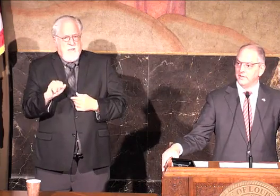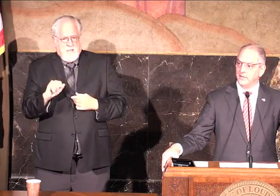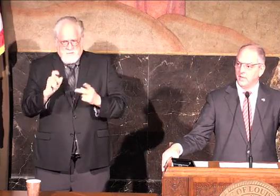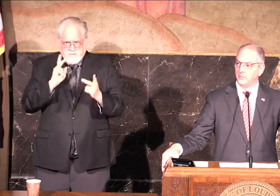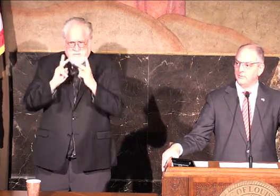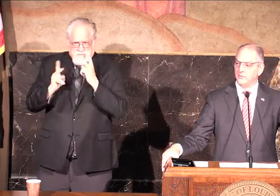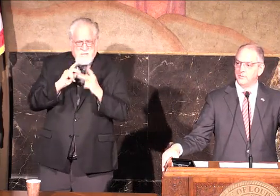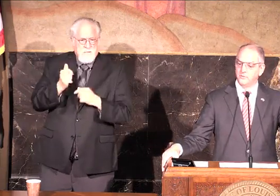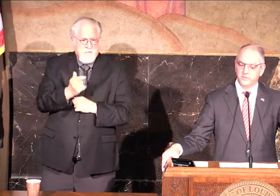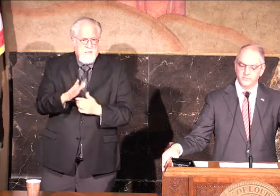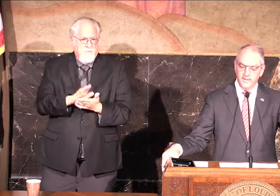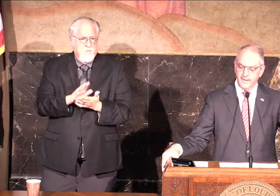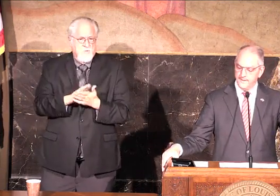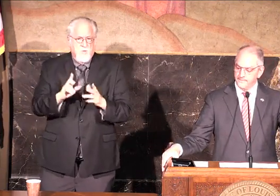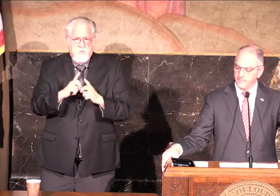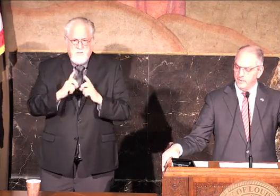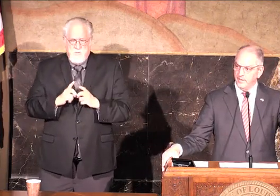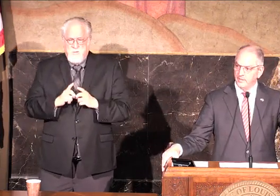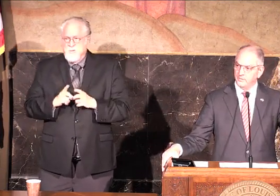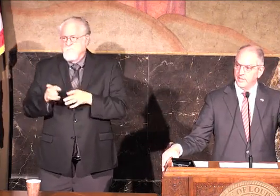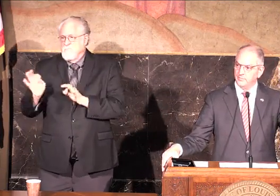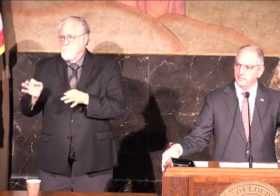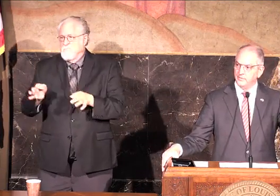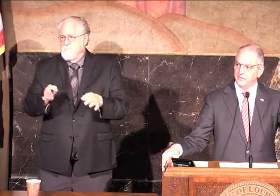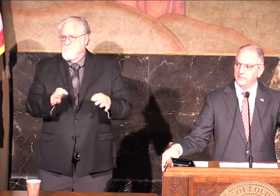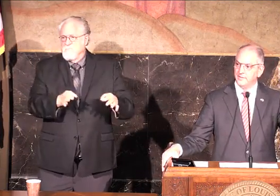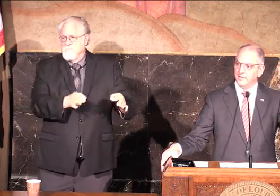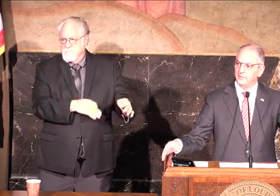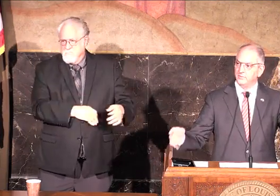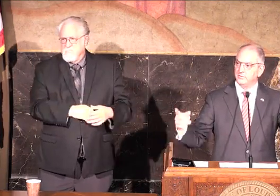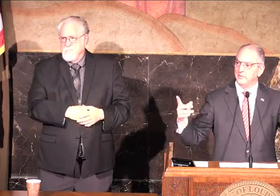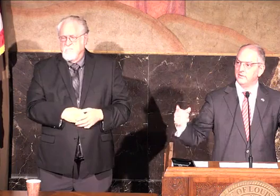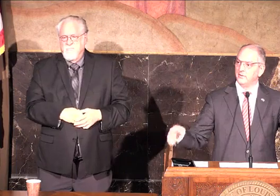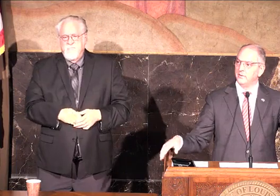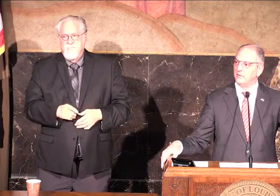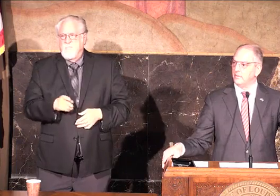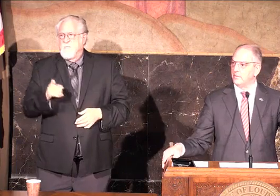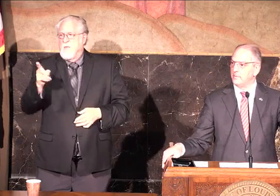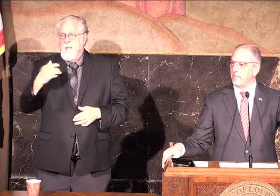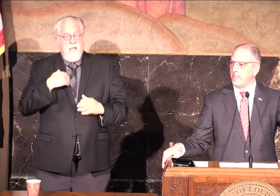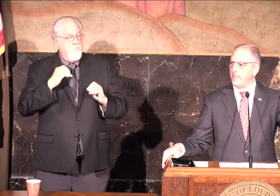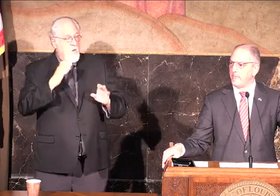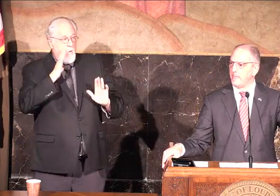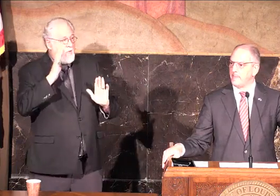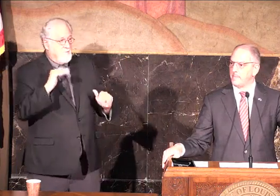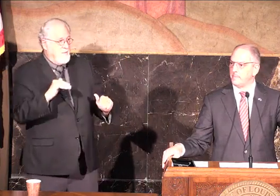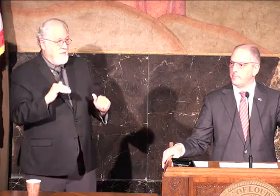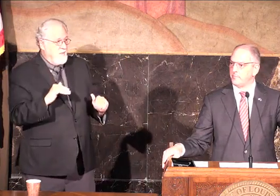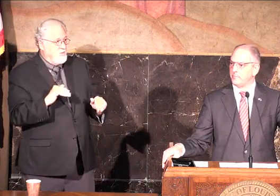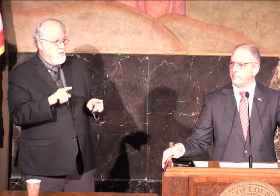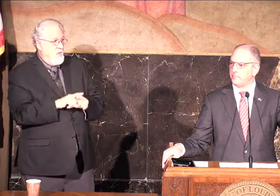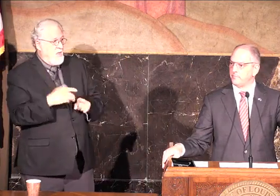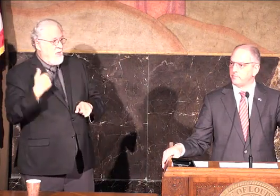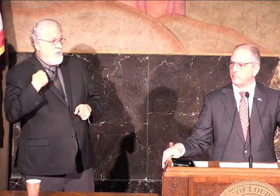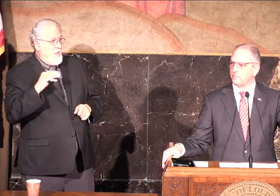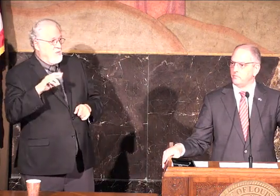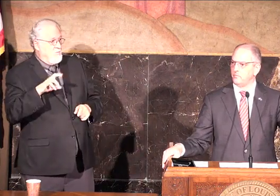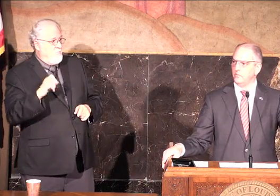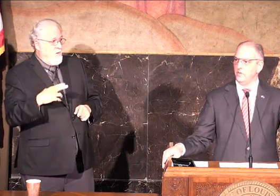going to see a number of school districts make those types of decisions and announcements. Yes, sir. You have no expectation, as you did in March, and